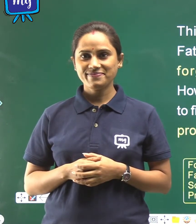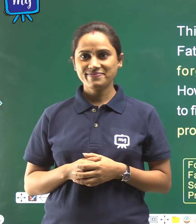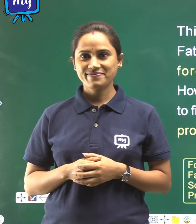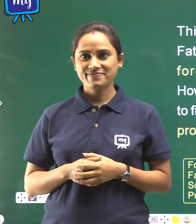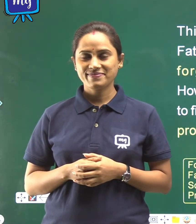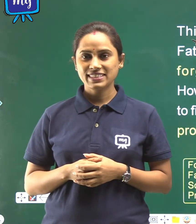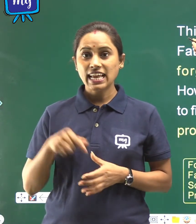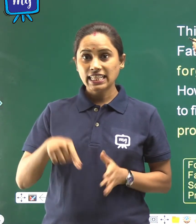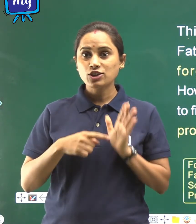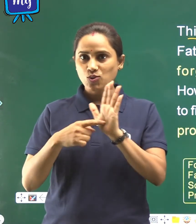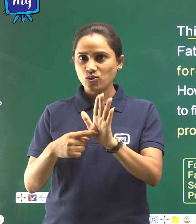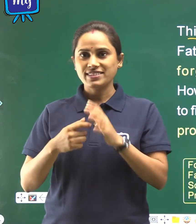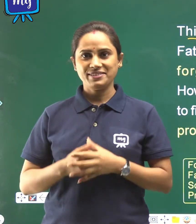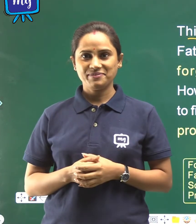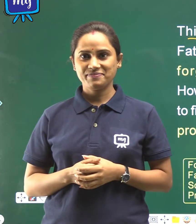This shows